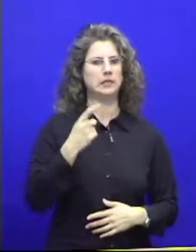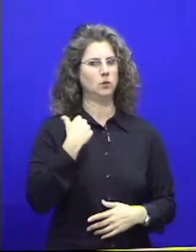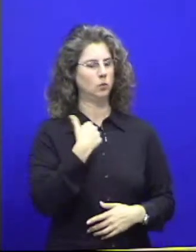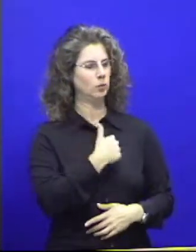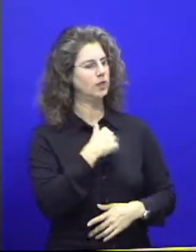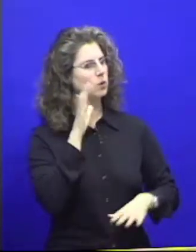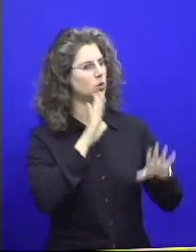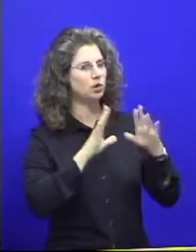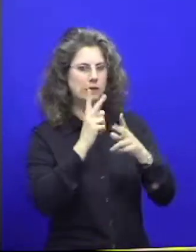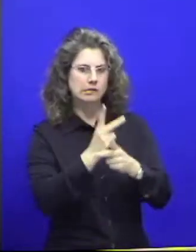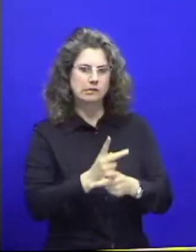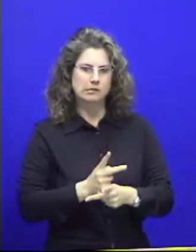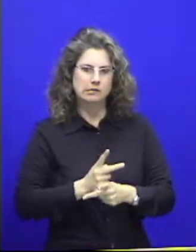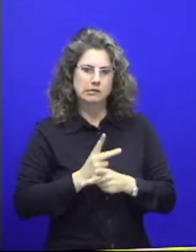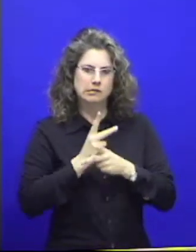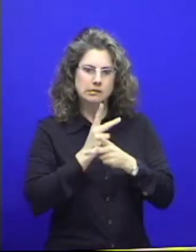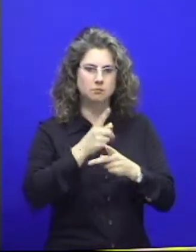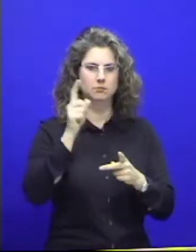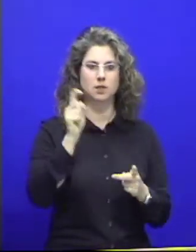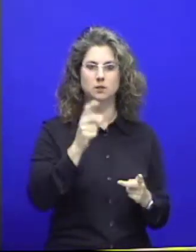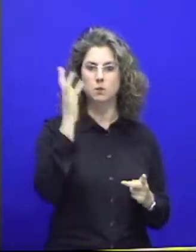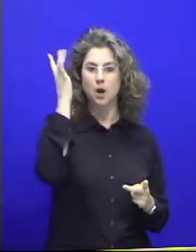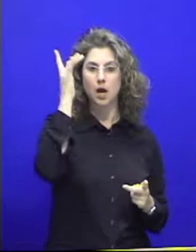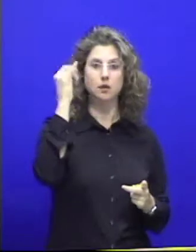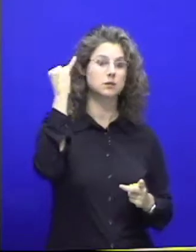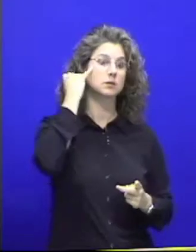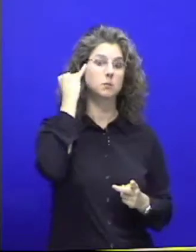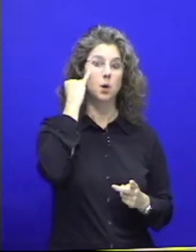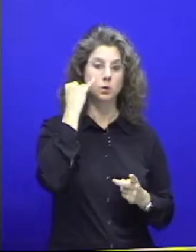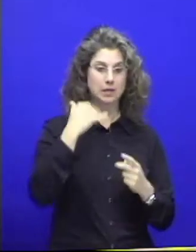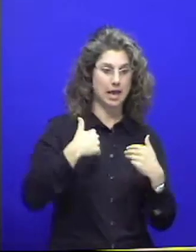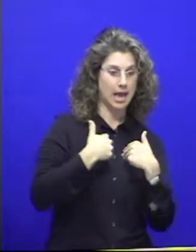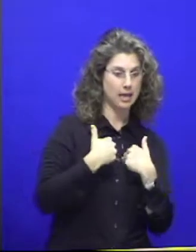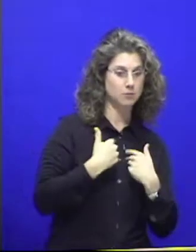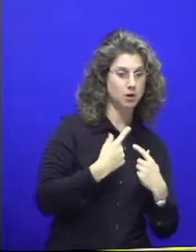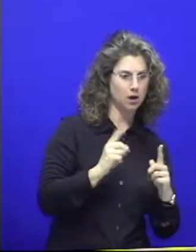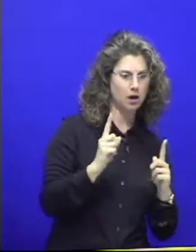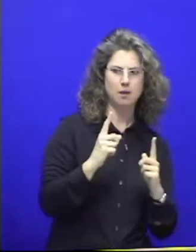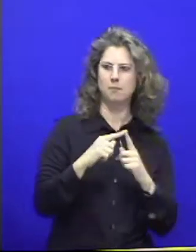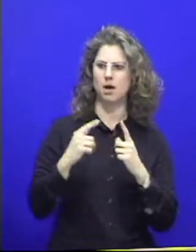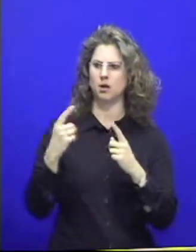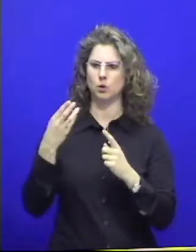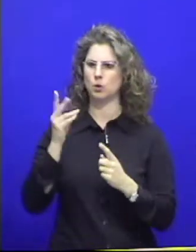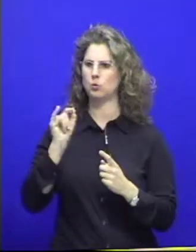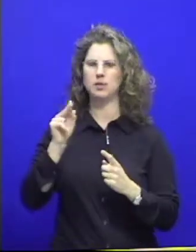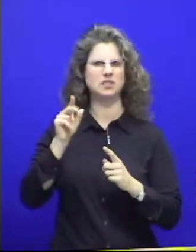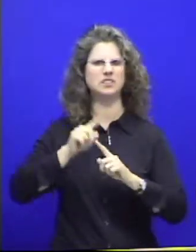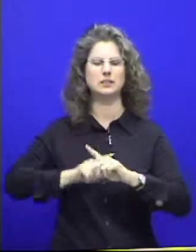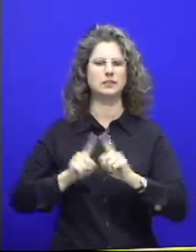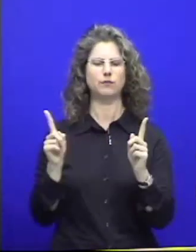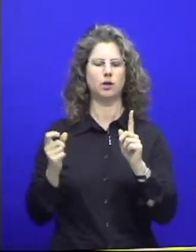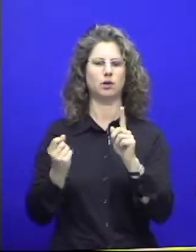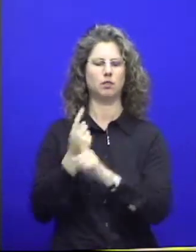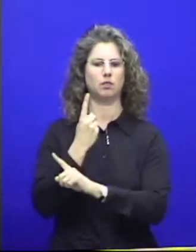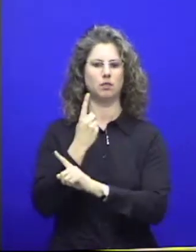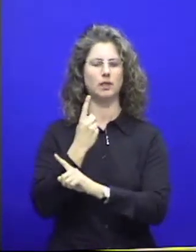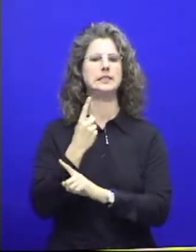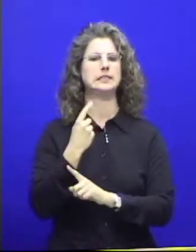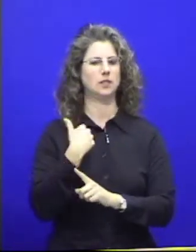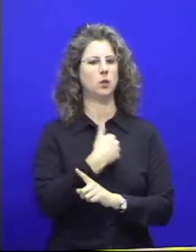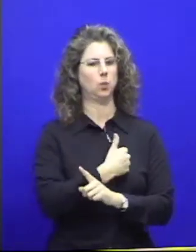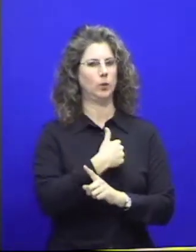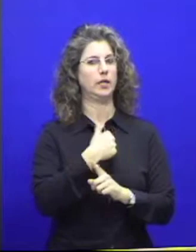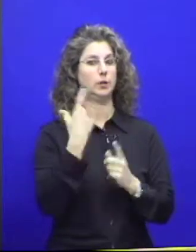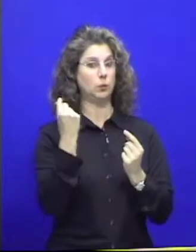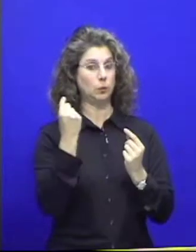because what if it doesn't work the same way in the human being that it did in the animal model? So that's when we start to have